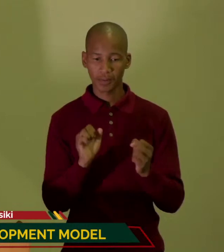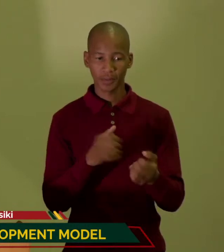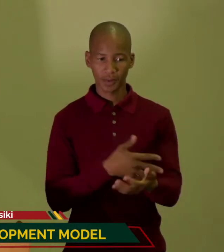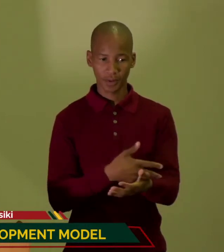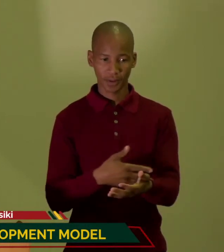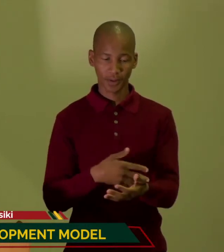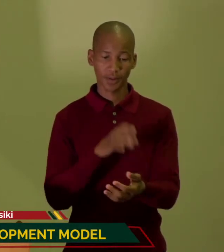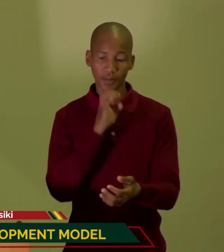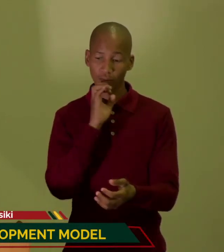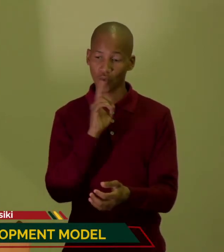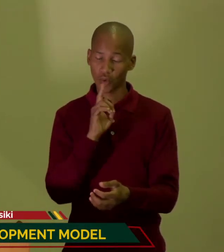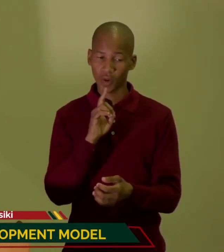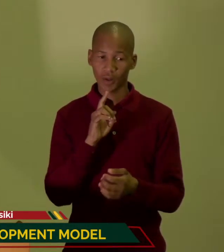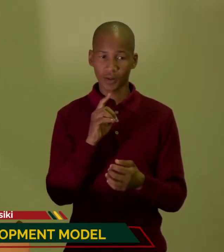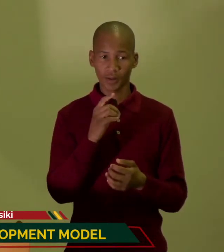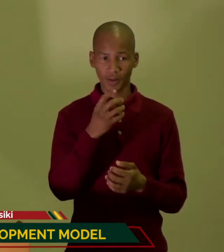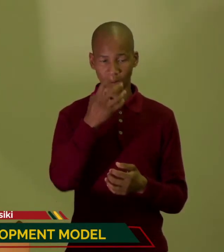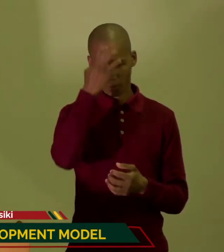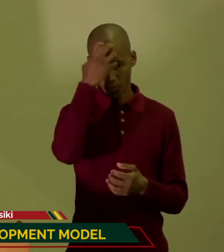inkosi zemveli,